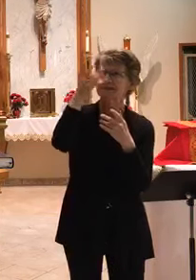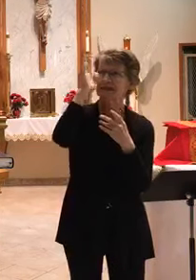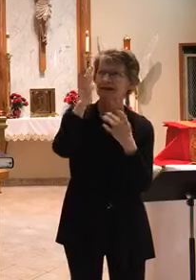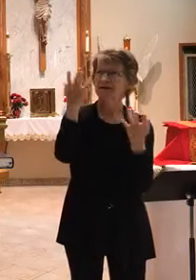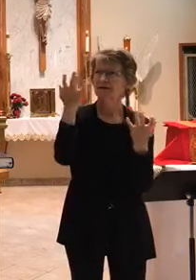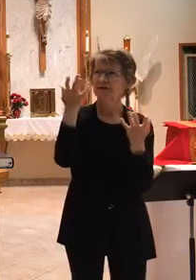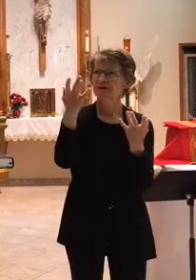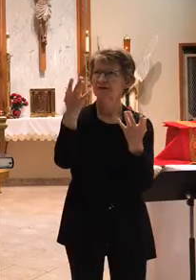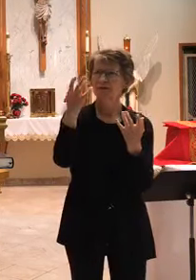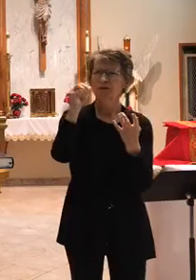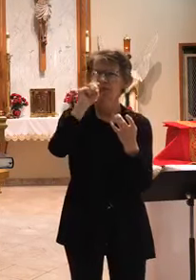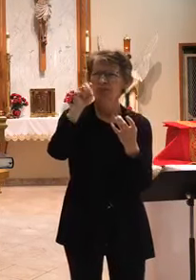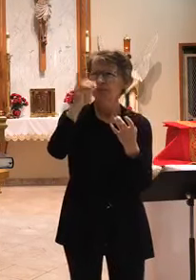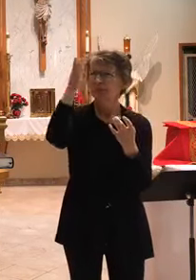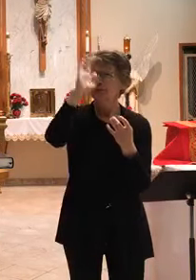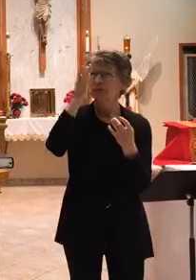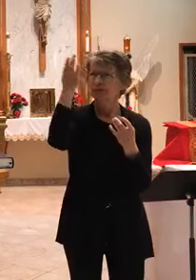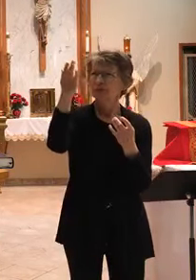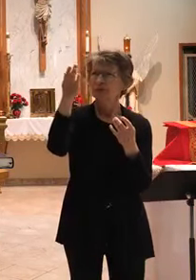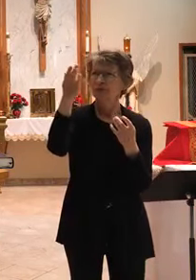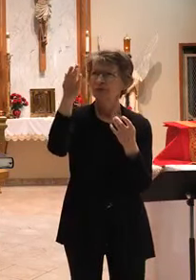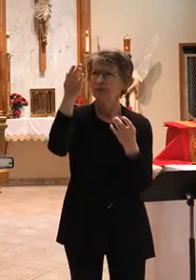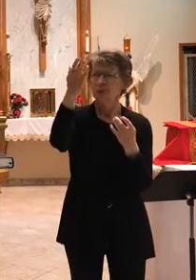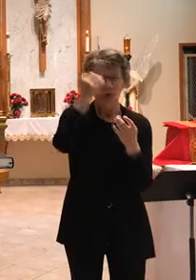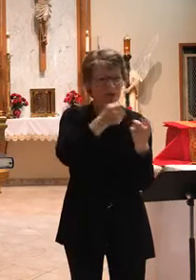you? Why don't you take sickness away?